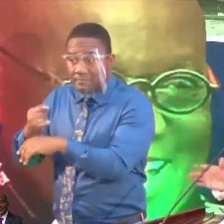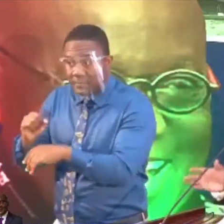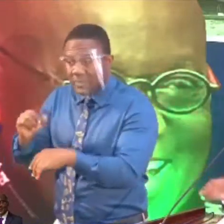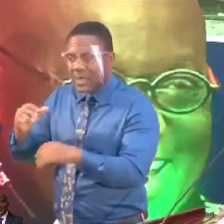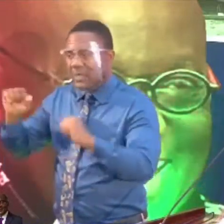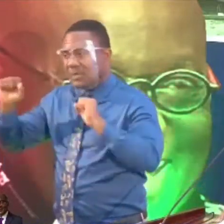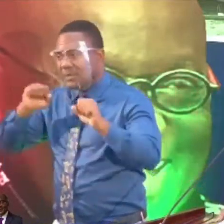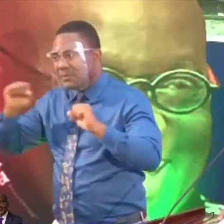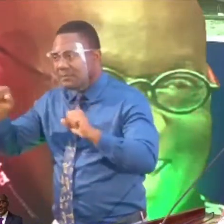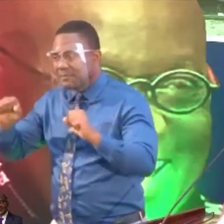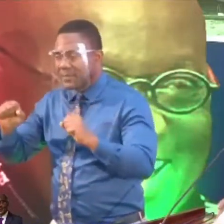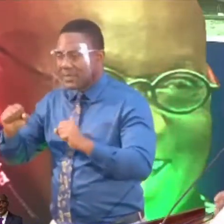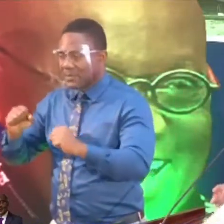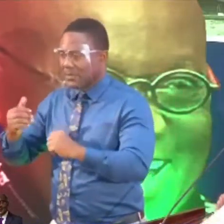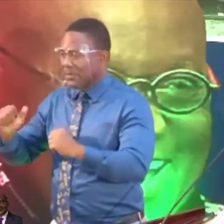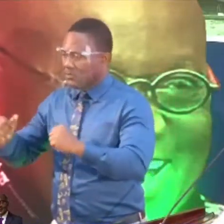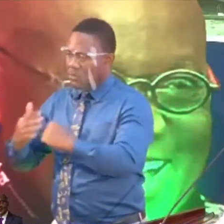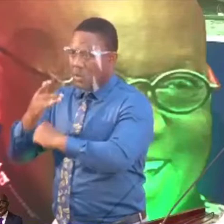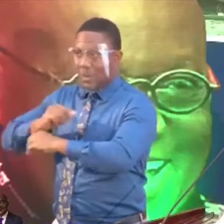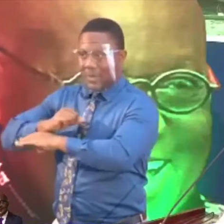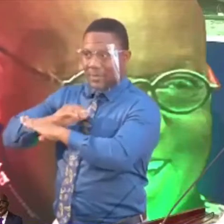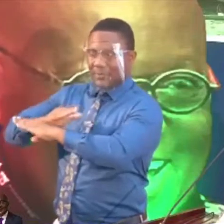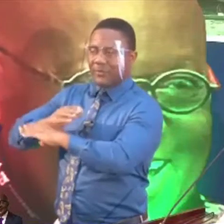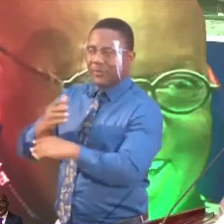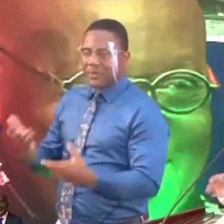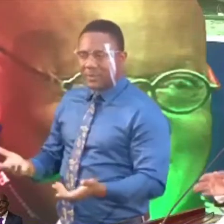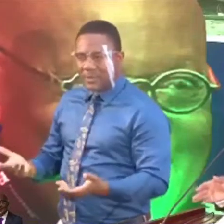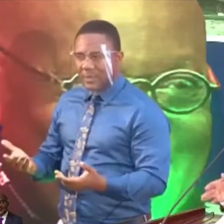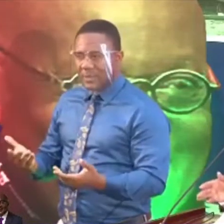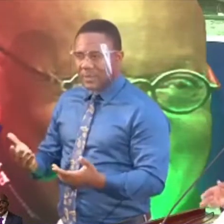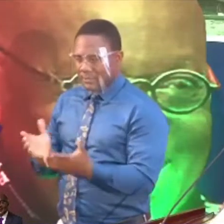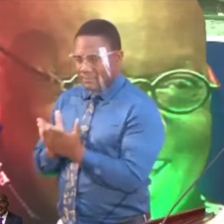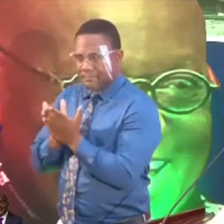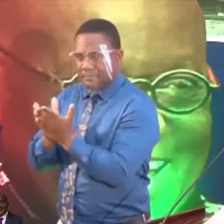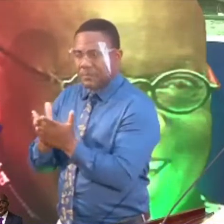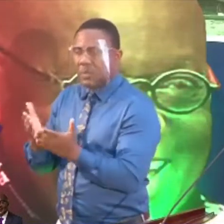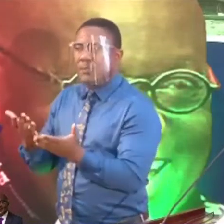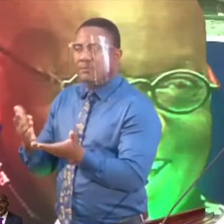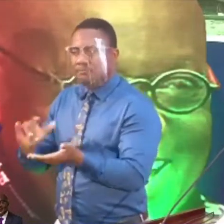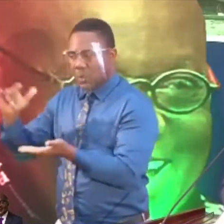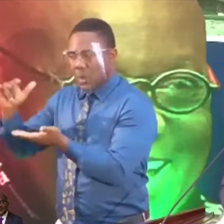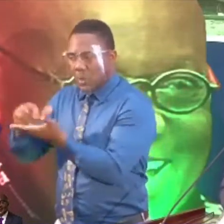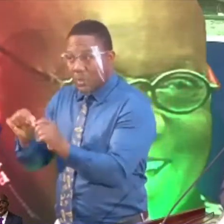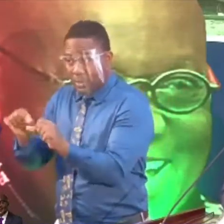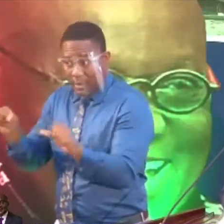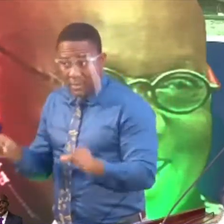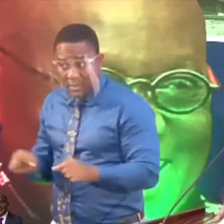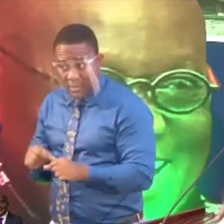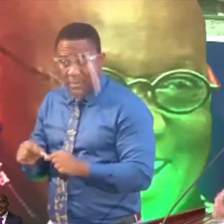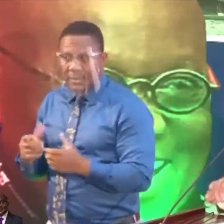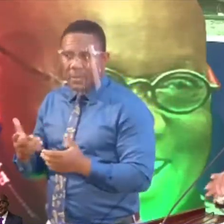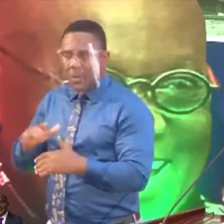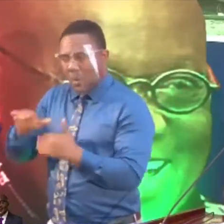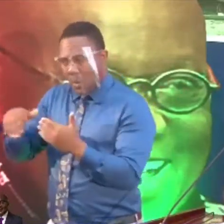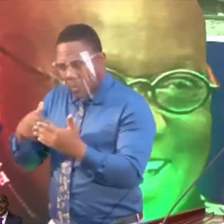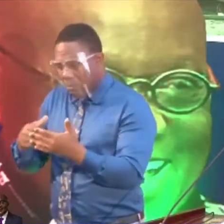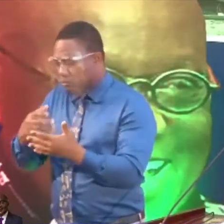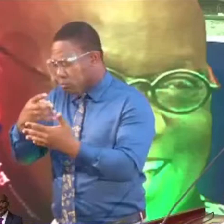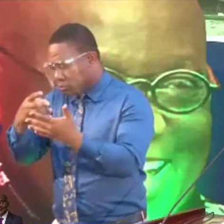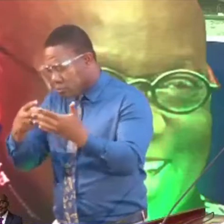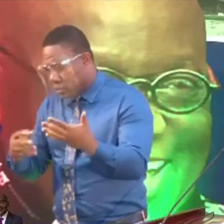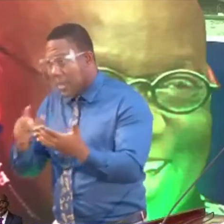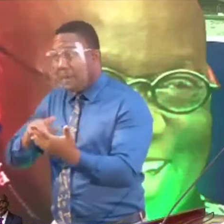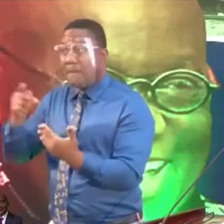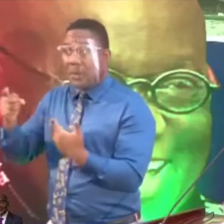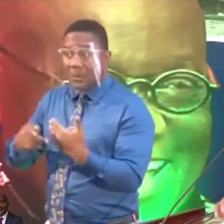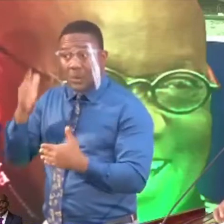sports, sea defense, the airports, fish landing sites, security, and so on. So these projects, all these projects that